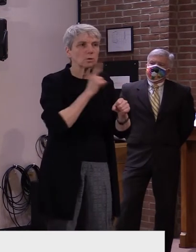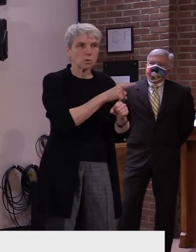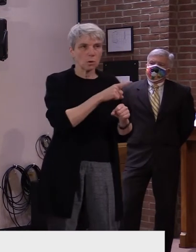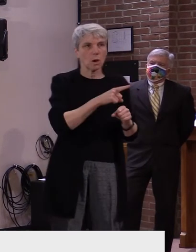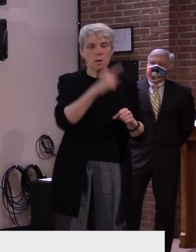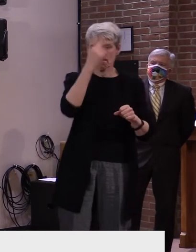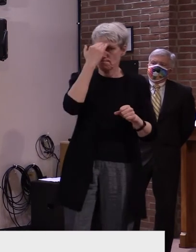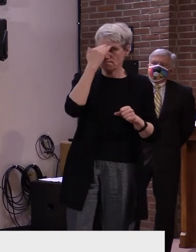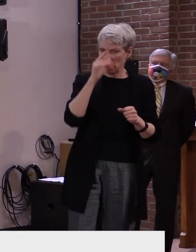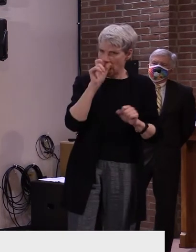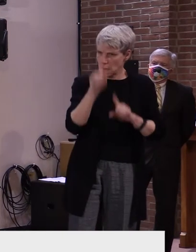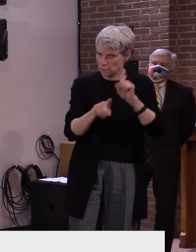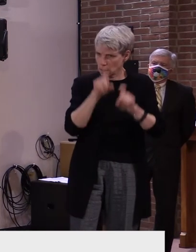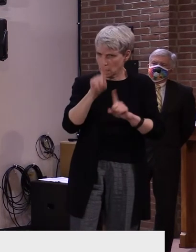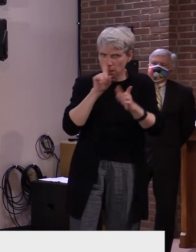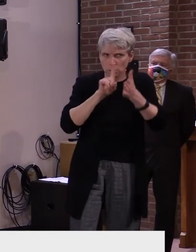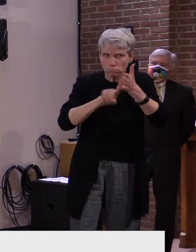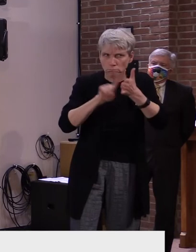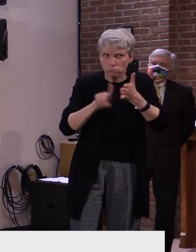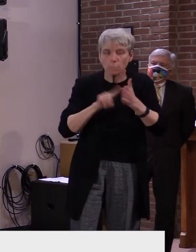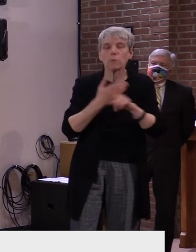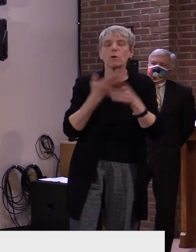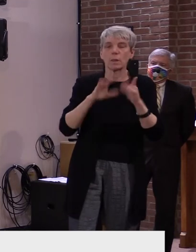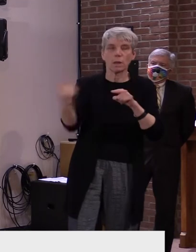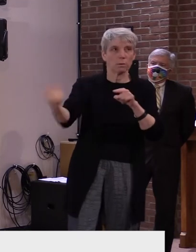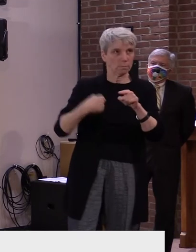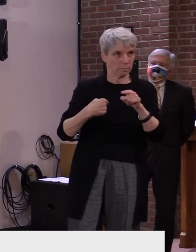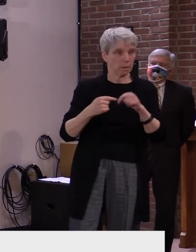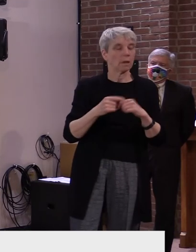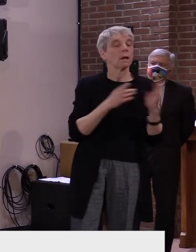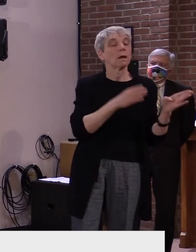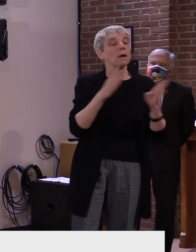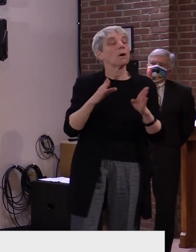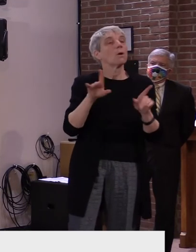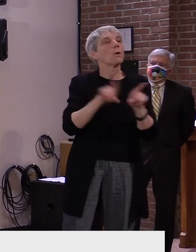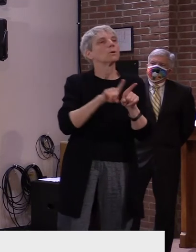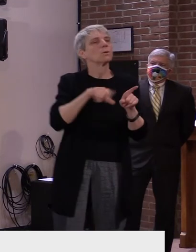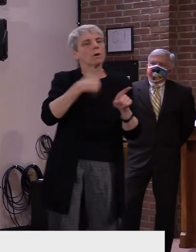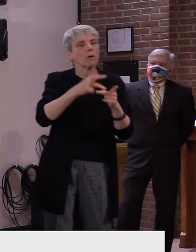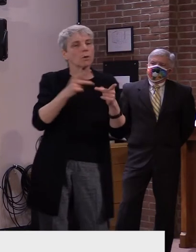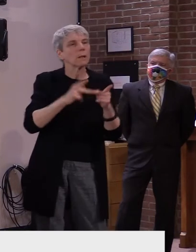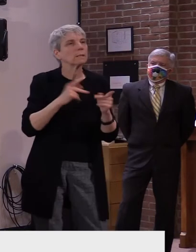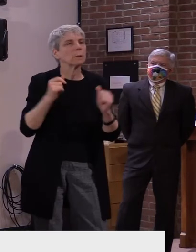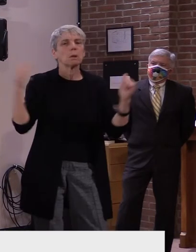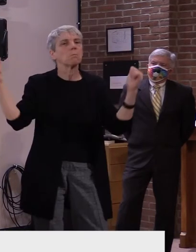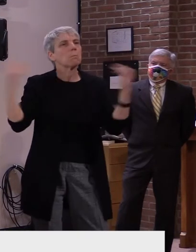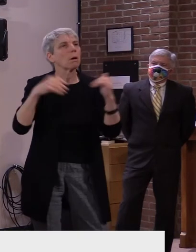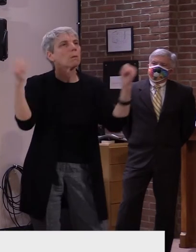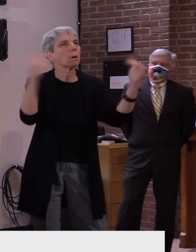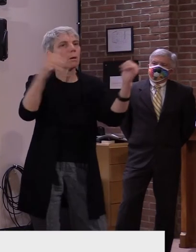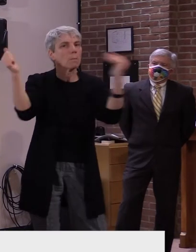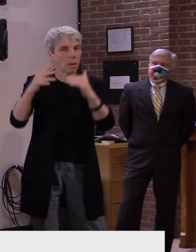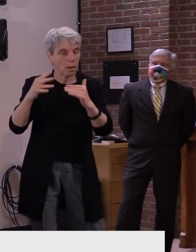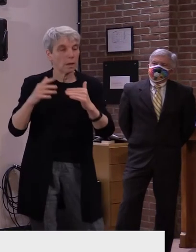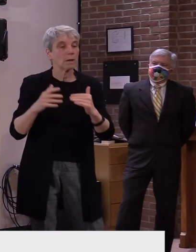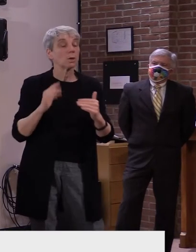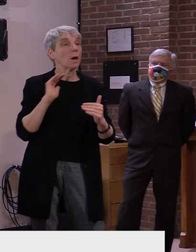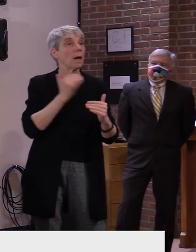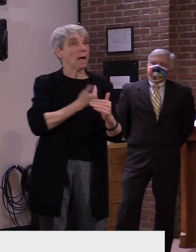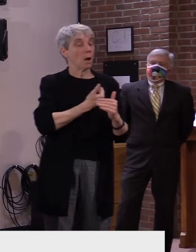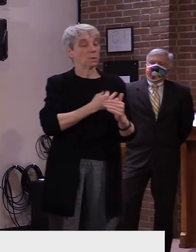congregate focusing on indoor settings these visits will occur with the primary goal of assessing the level of